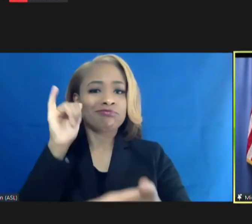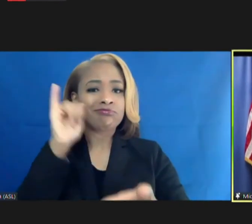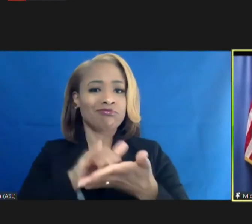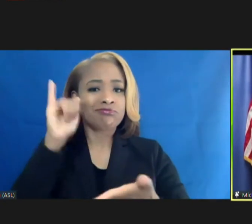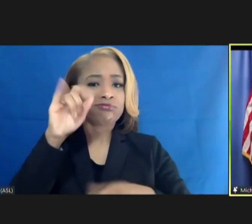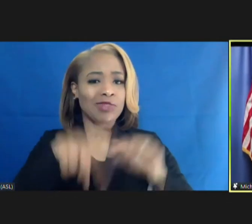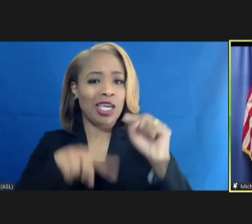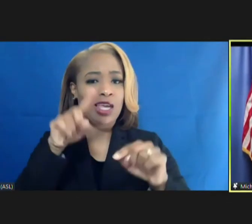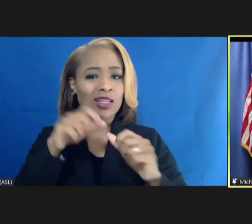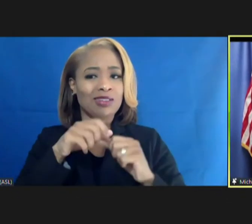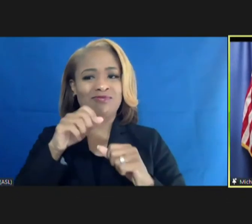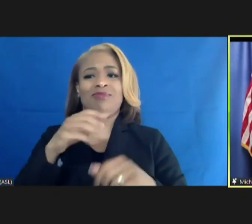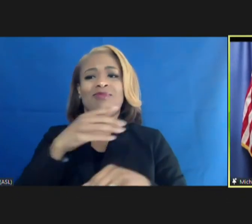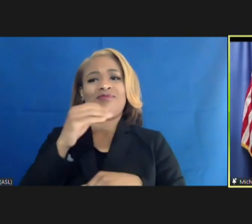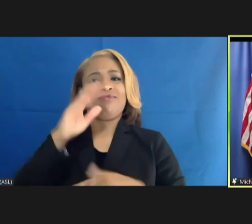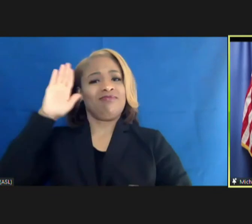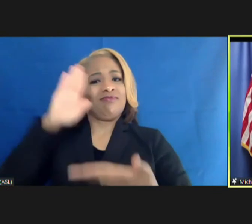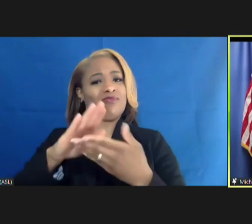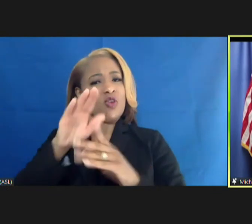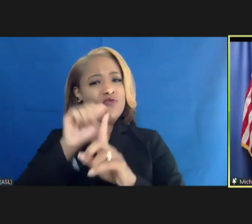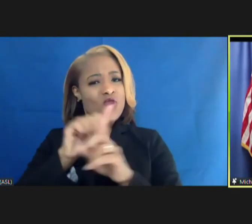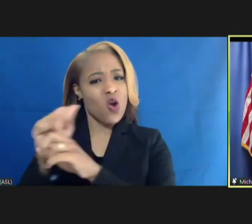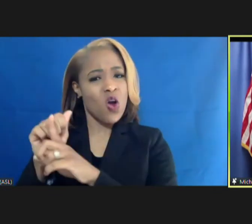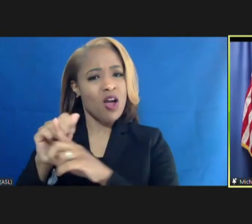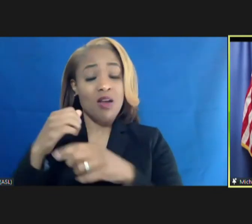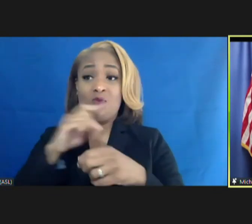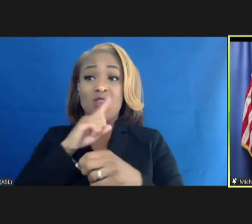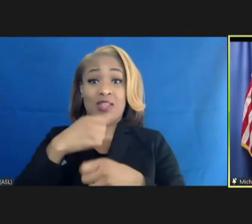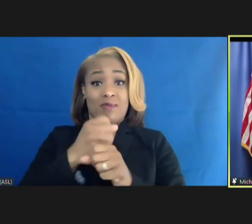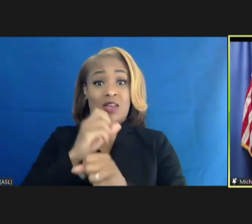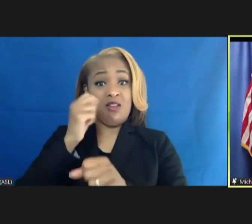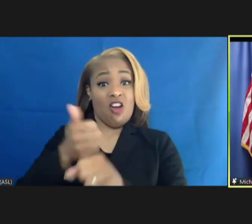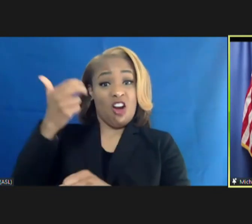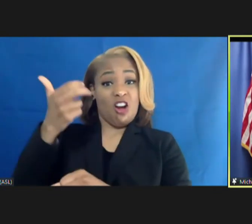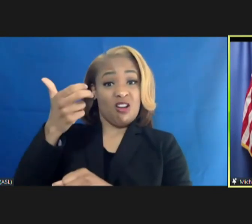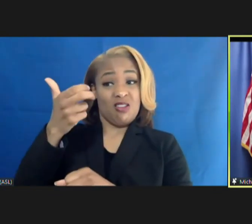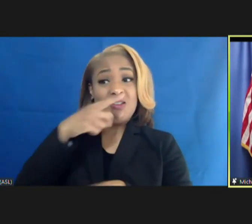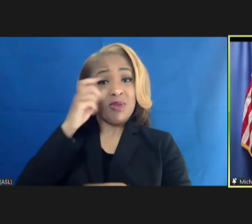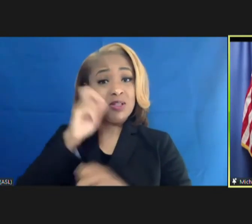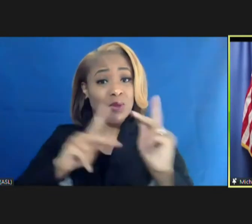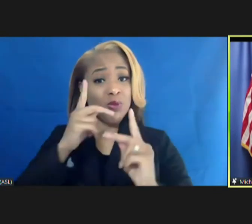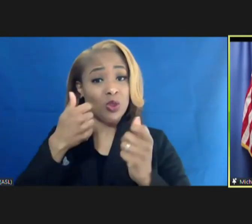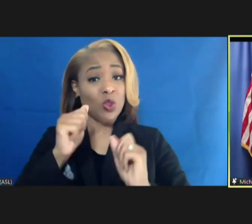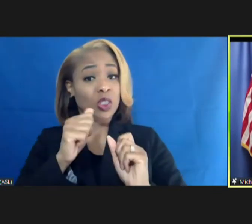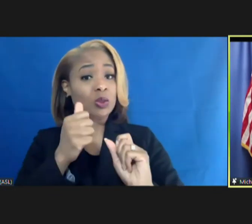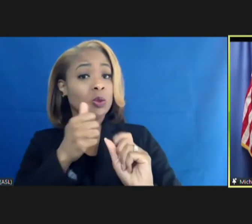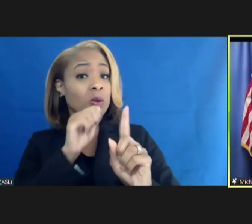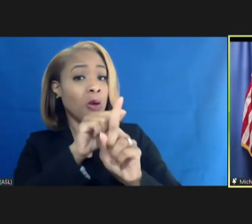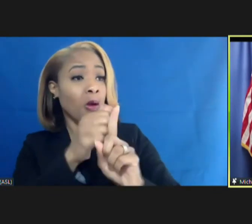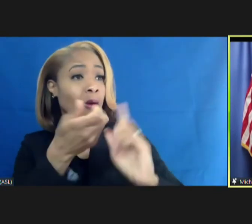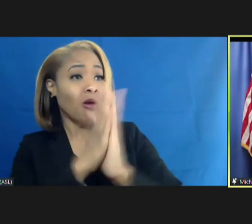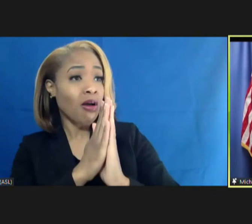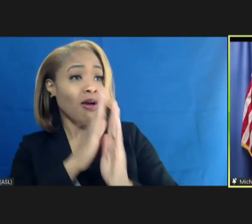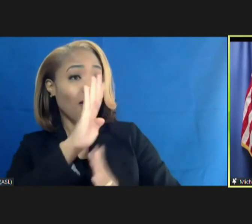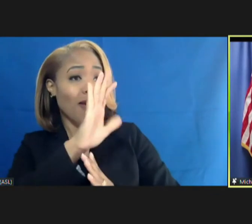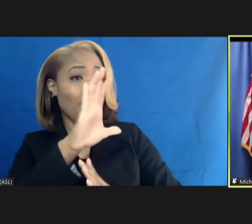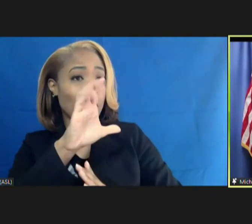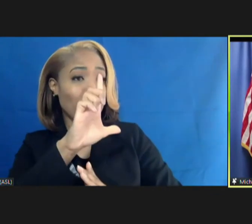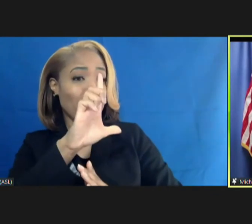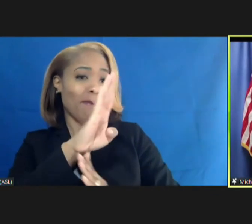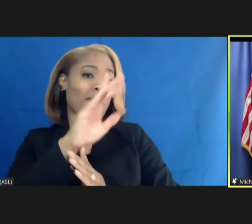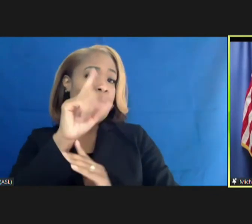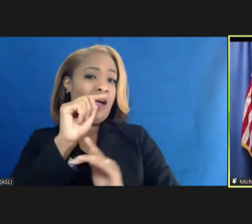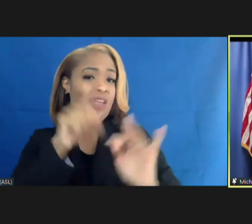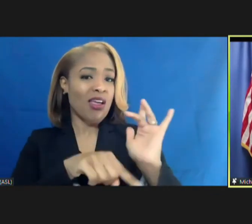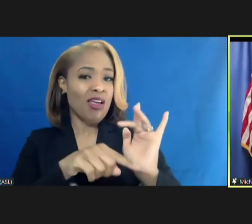deters fraud. It actually makes it harder to detect fraud, because those seeking to fraudulently request an absentee ballot need only submit a copy of a fake ID